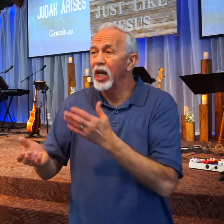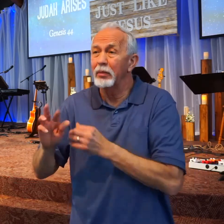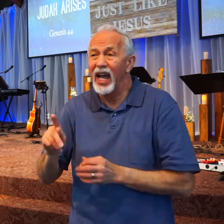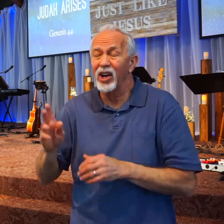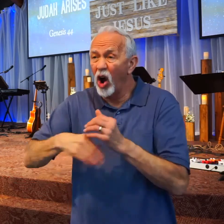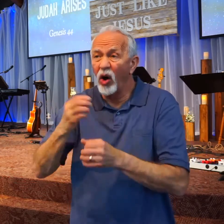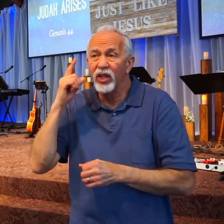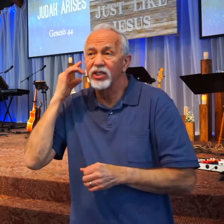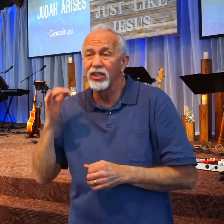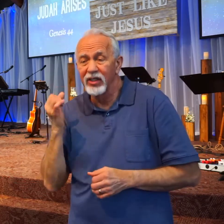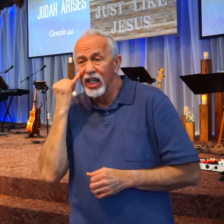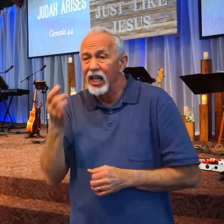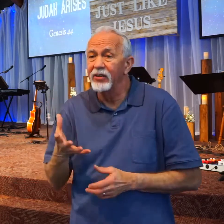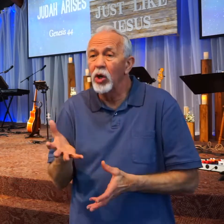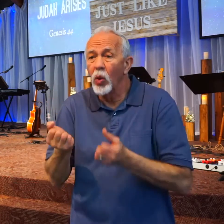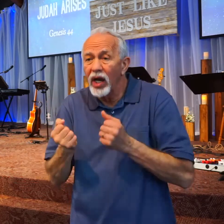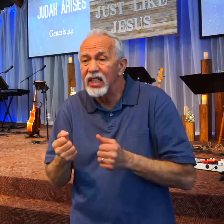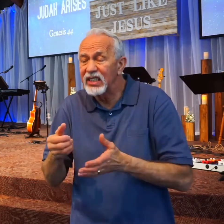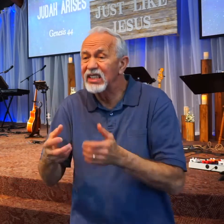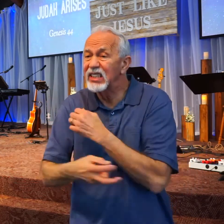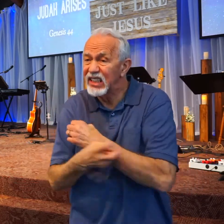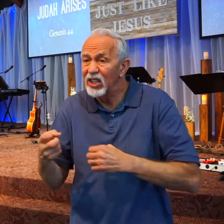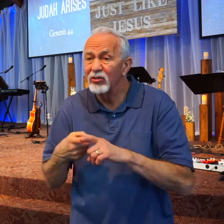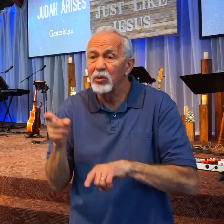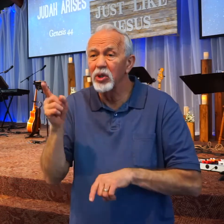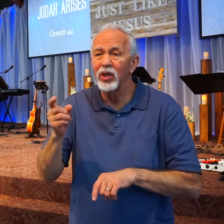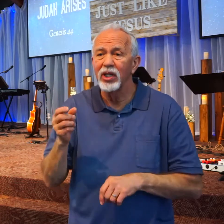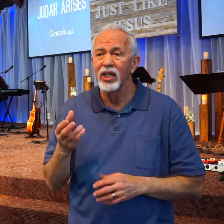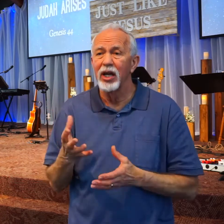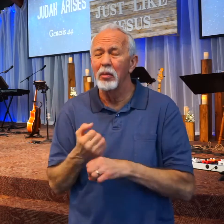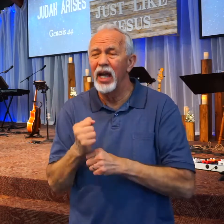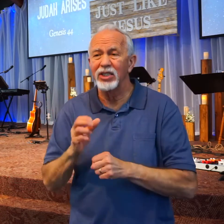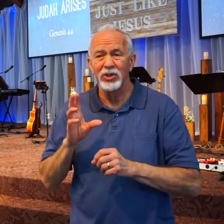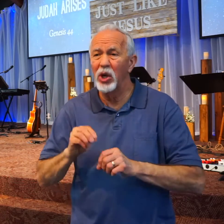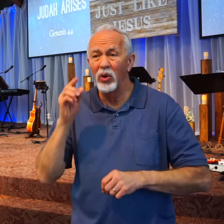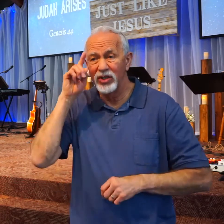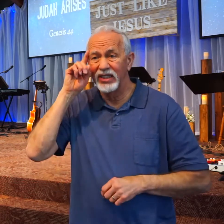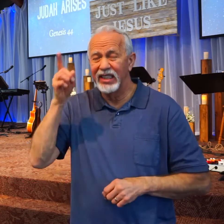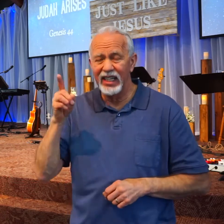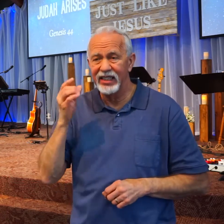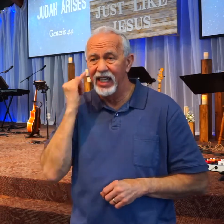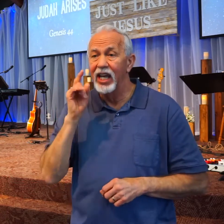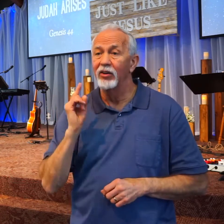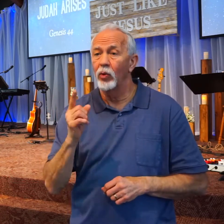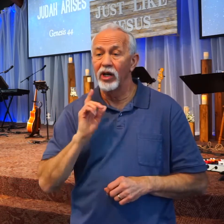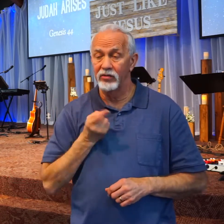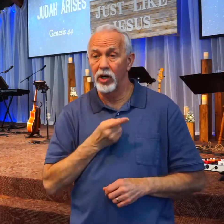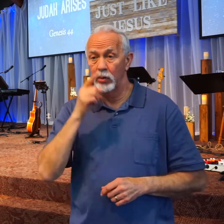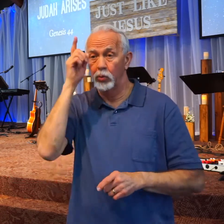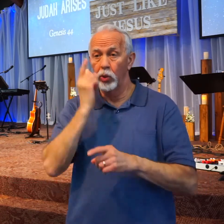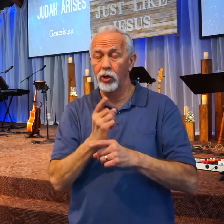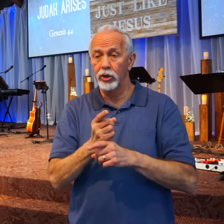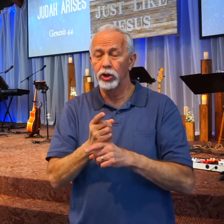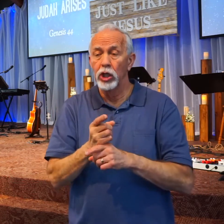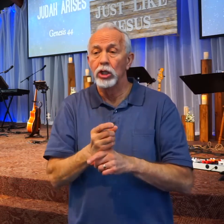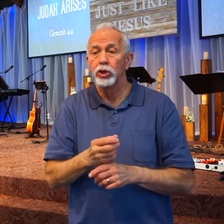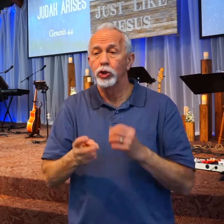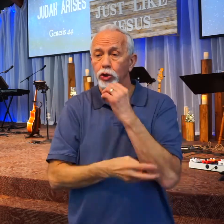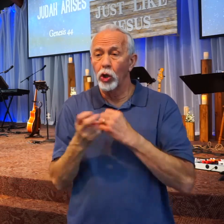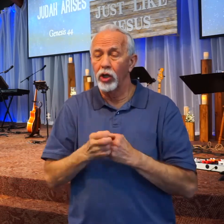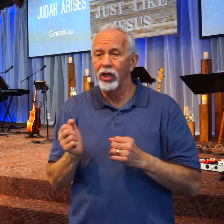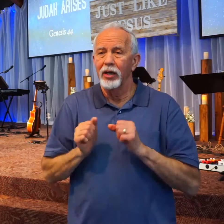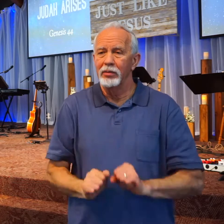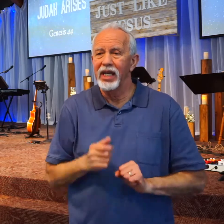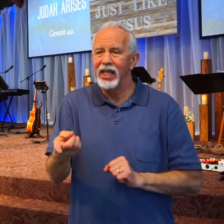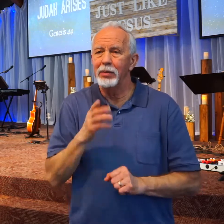were wanting to steal from you? It makes no sense. If one of our brothers has stolen, may he be put to